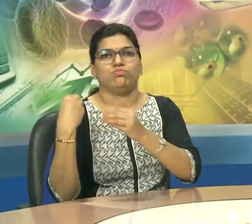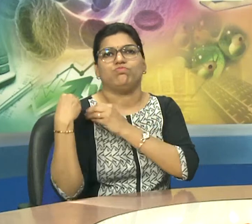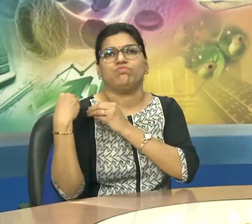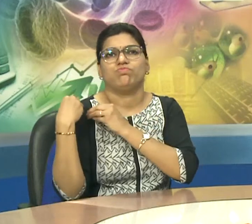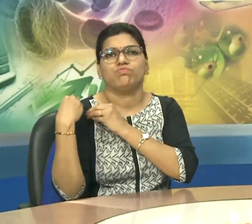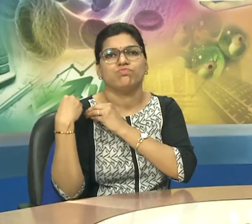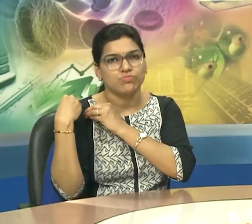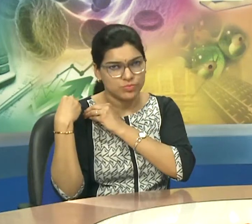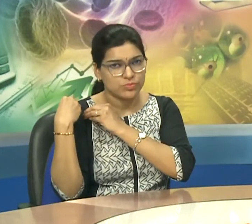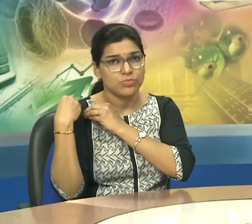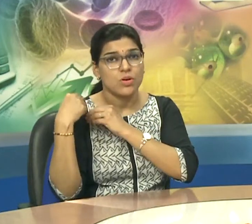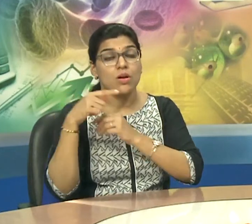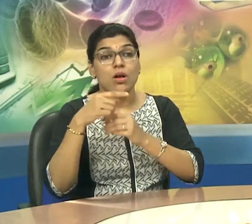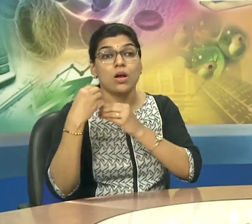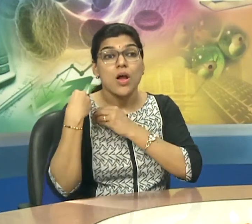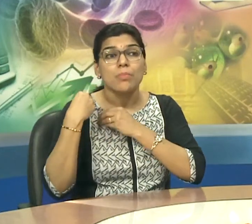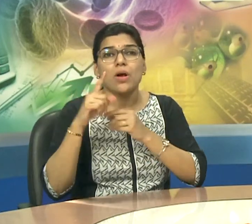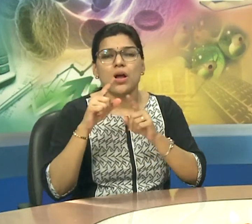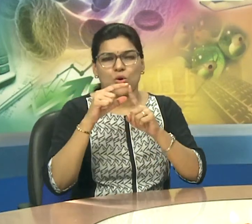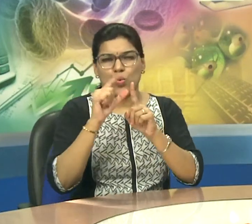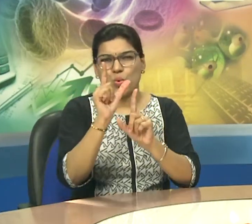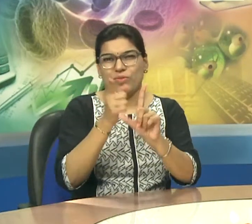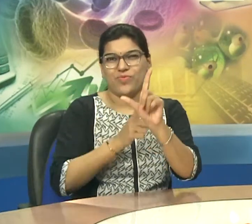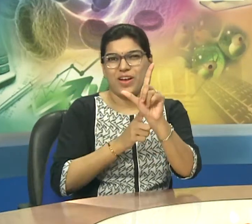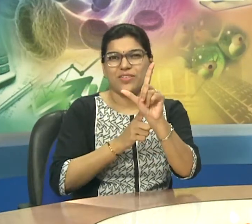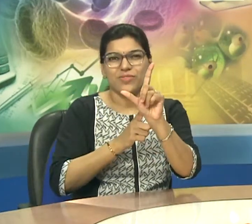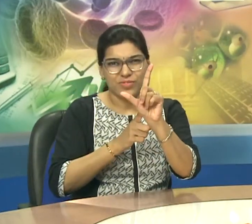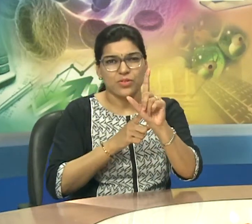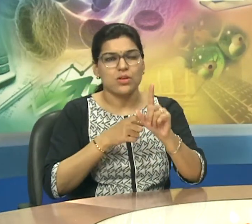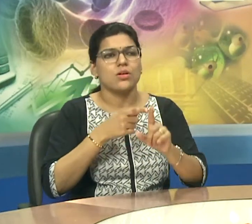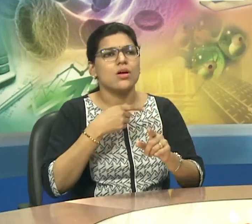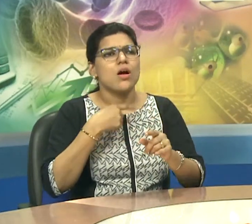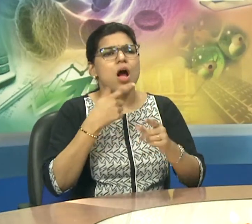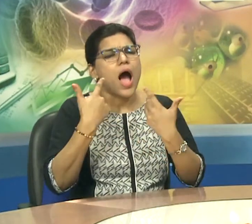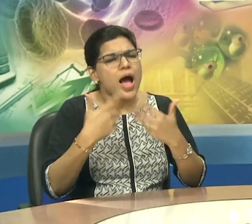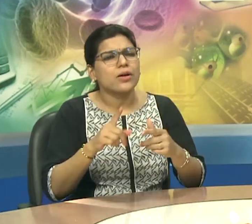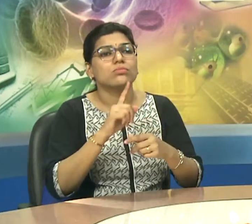These are the duties to carry out